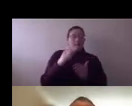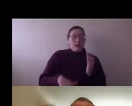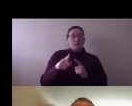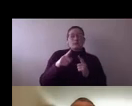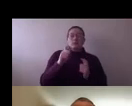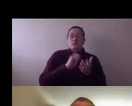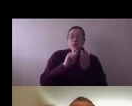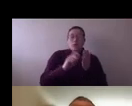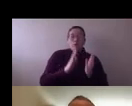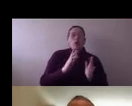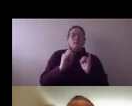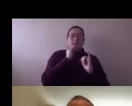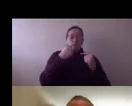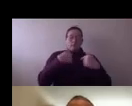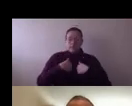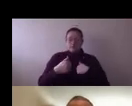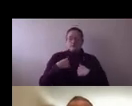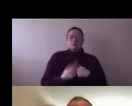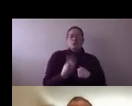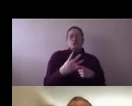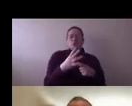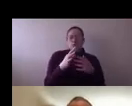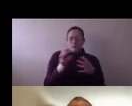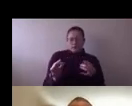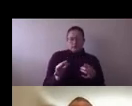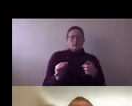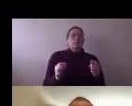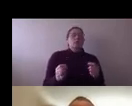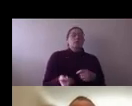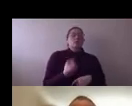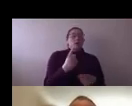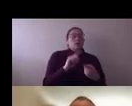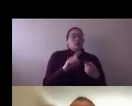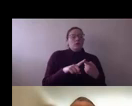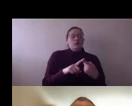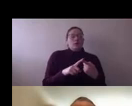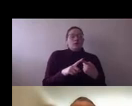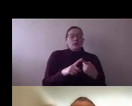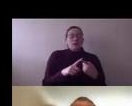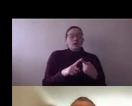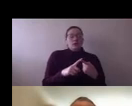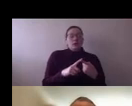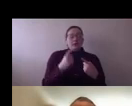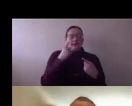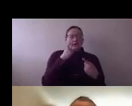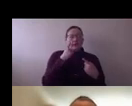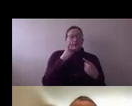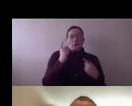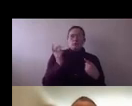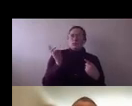me, and I made two comments. One is that I think that